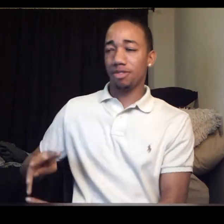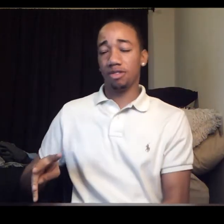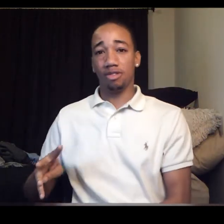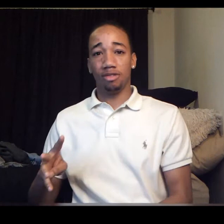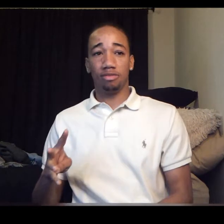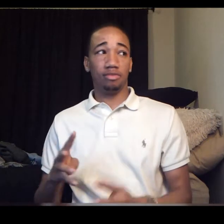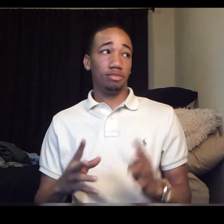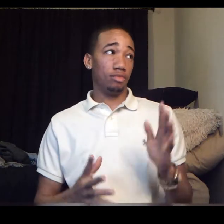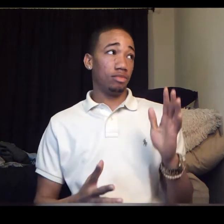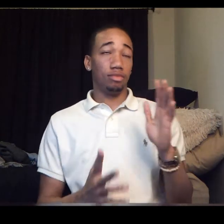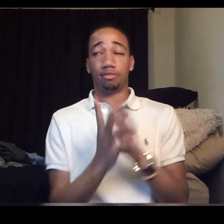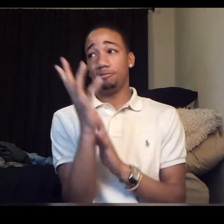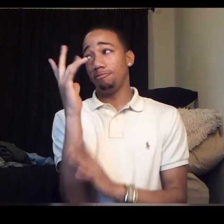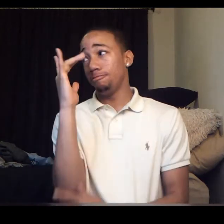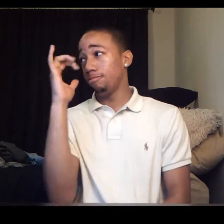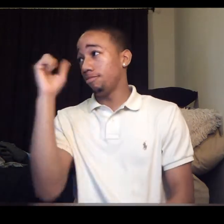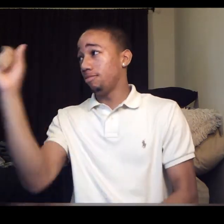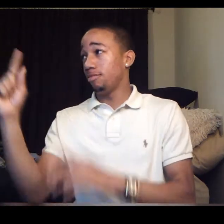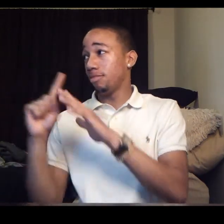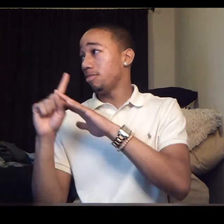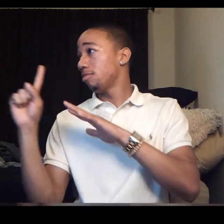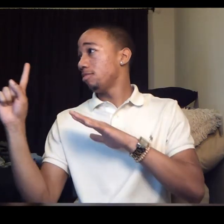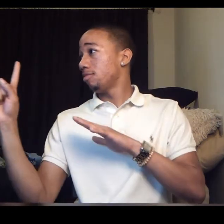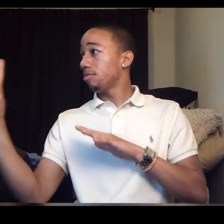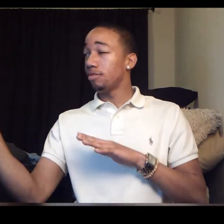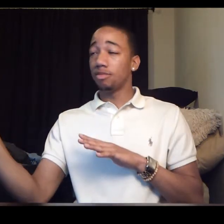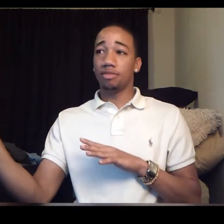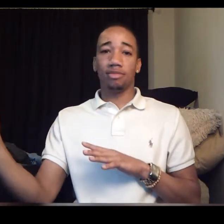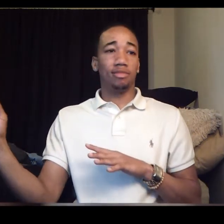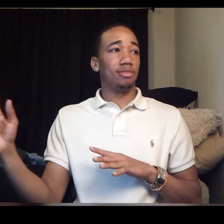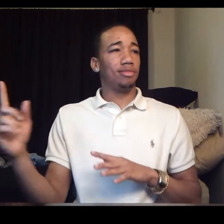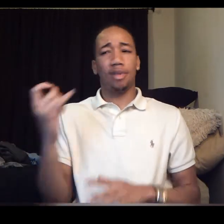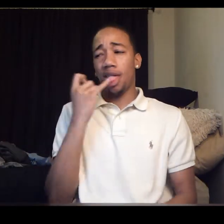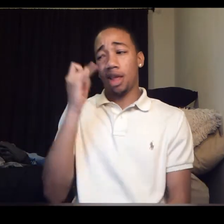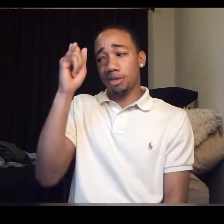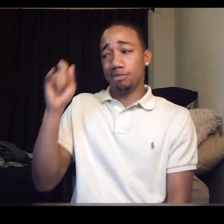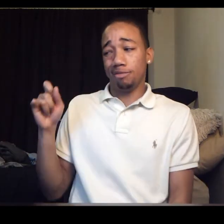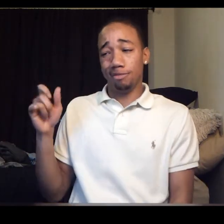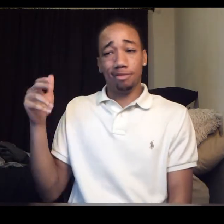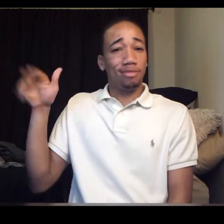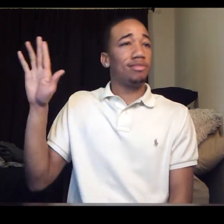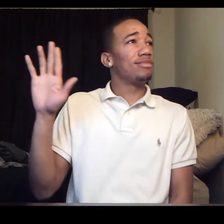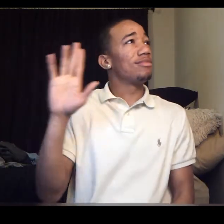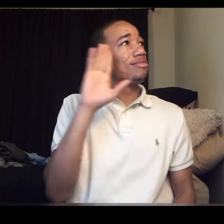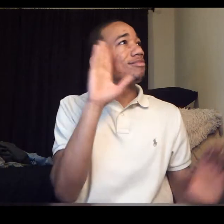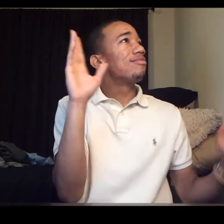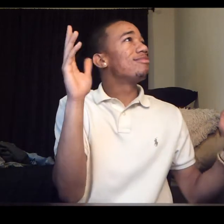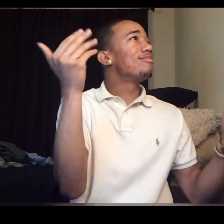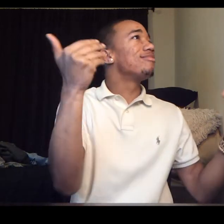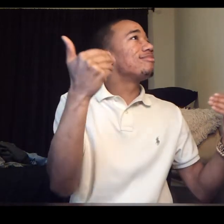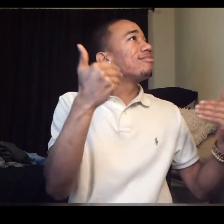Oh, and it haunts me every time I close my eyes. It all just sounds like